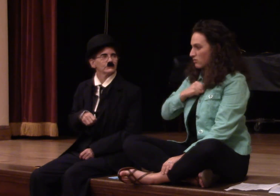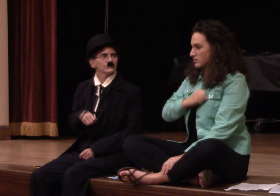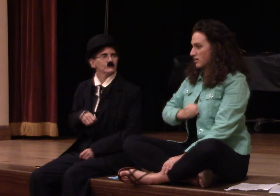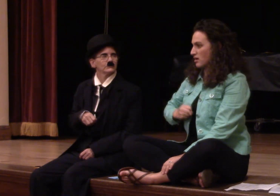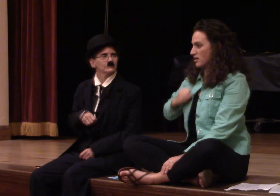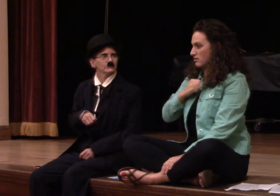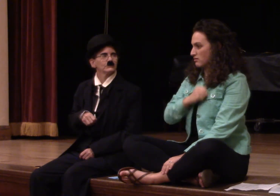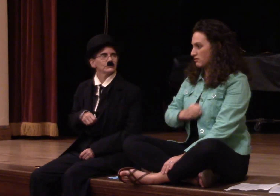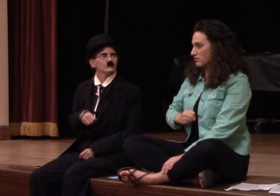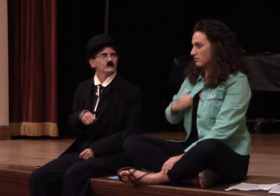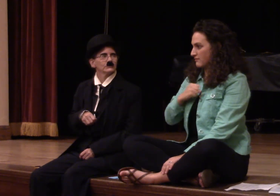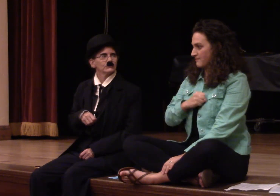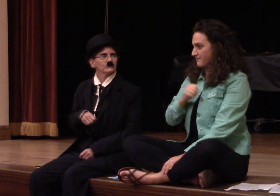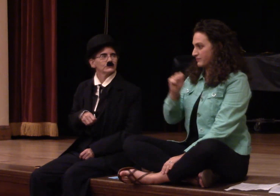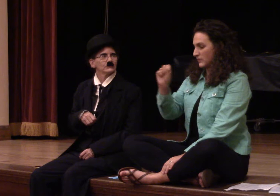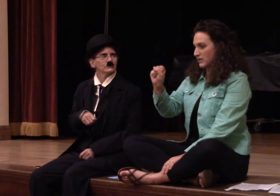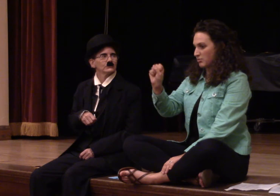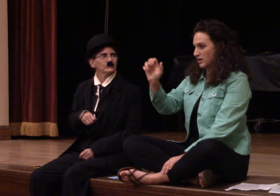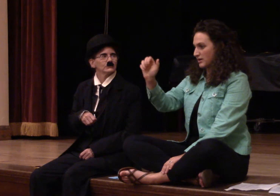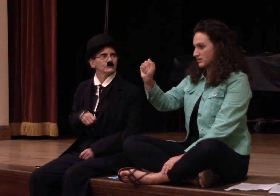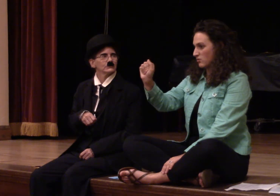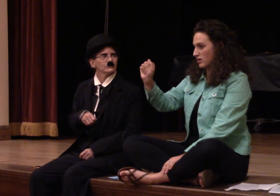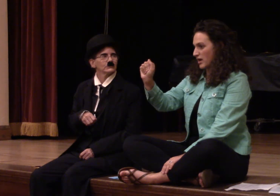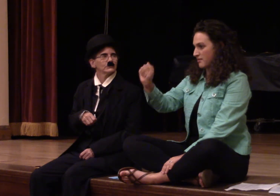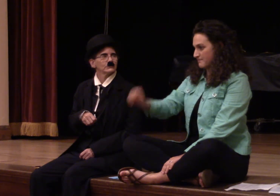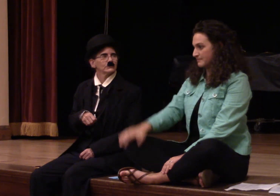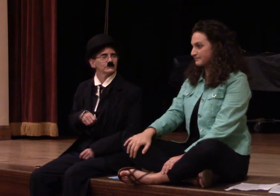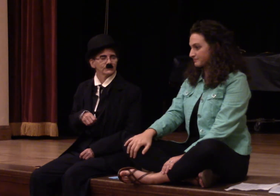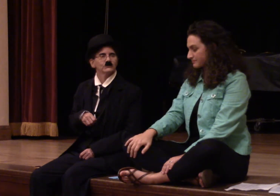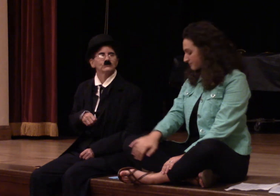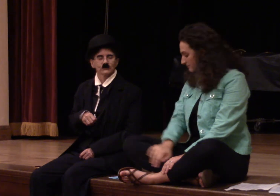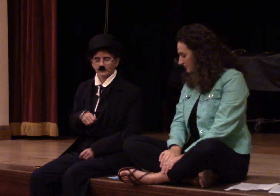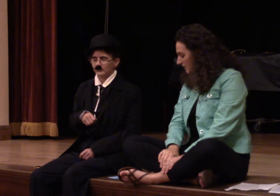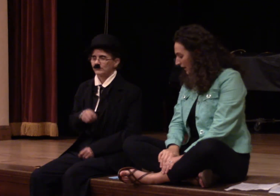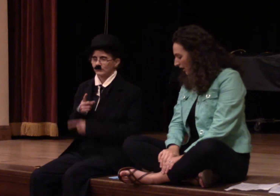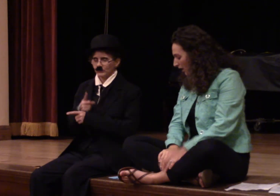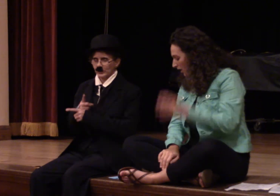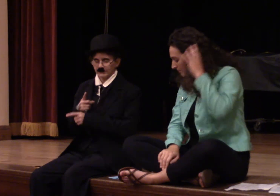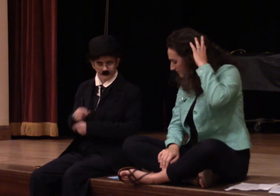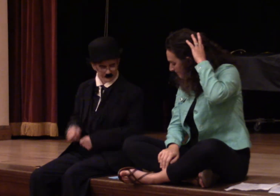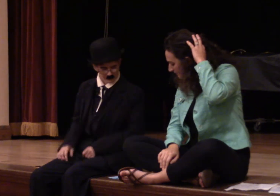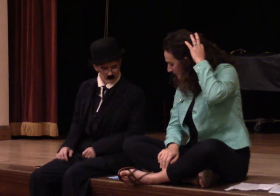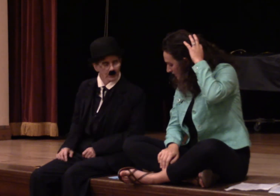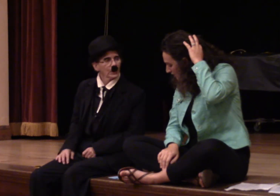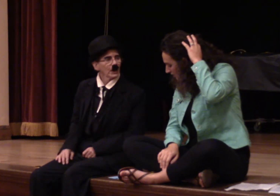sorry. You have an S or an A.